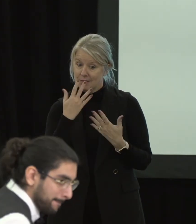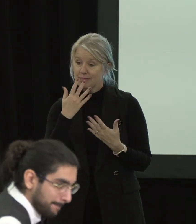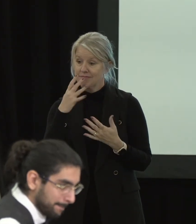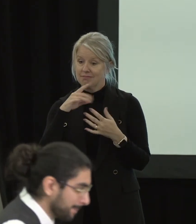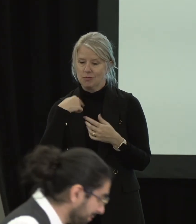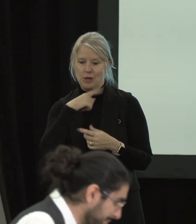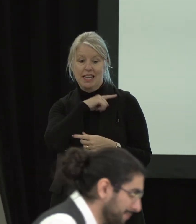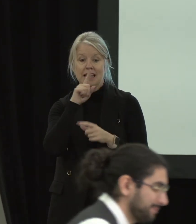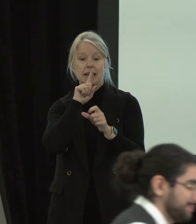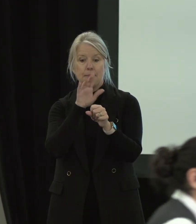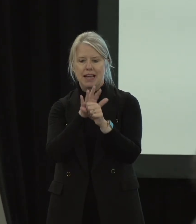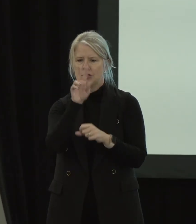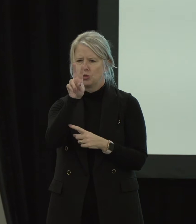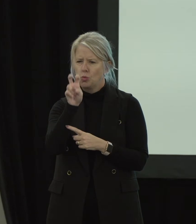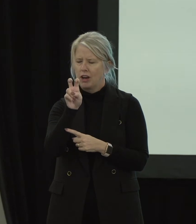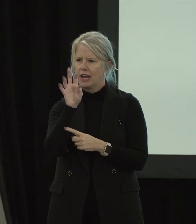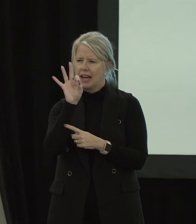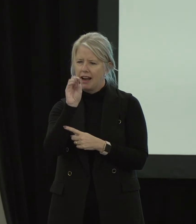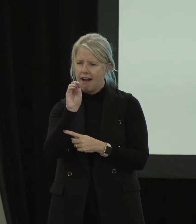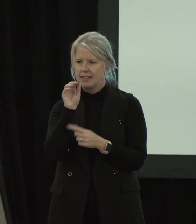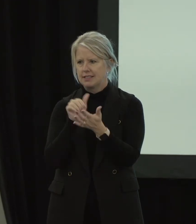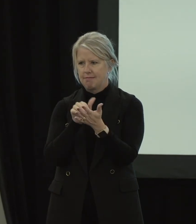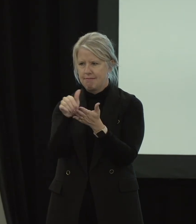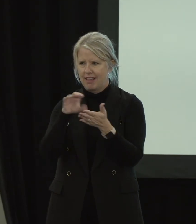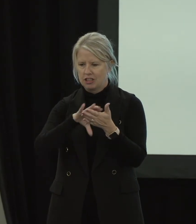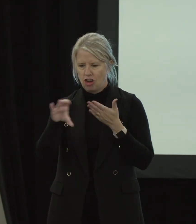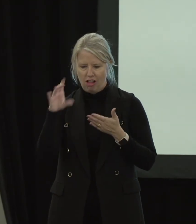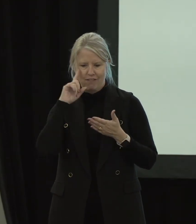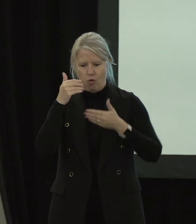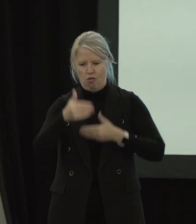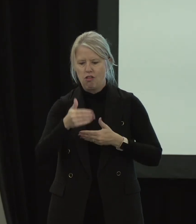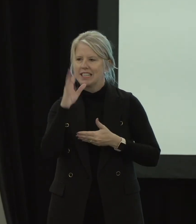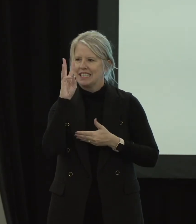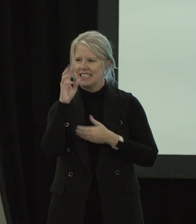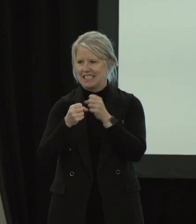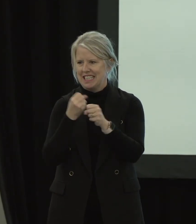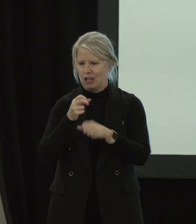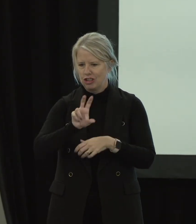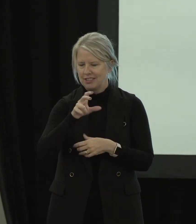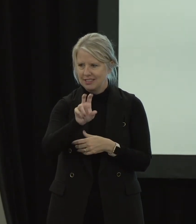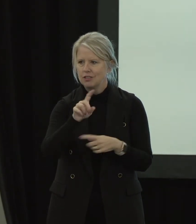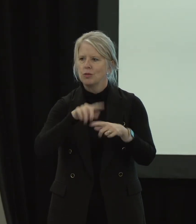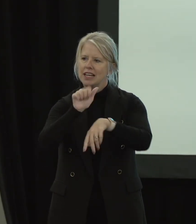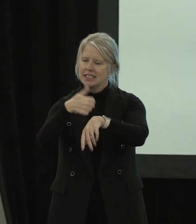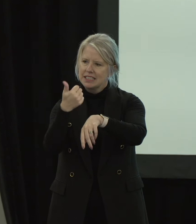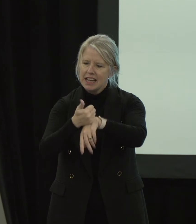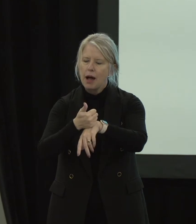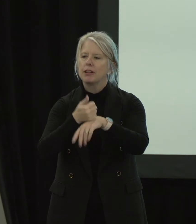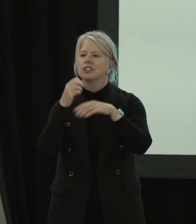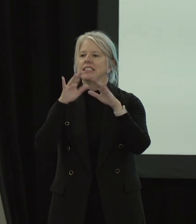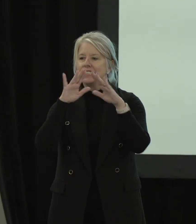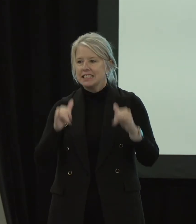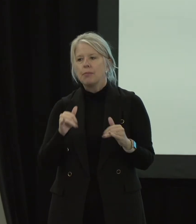committed approximately $290 million over 6 years to establish the systems and